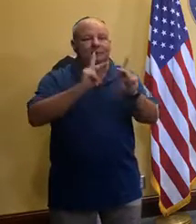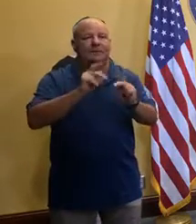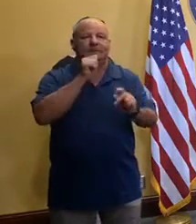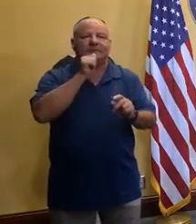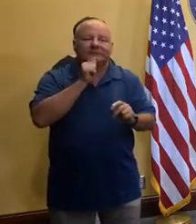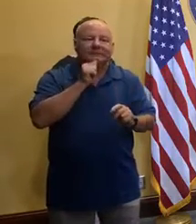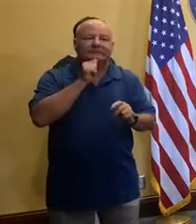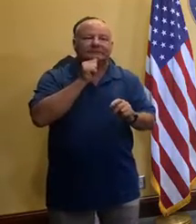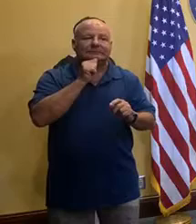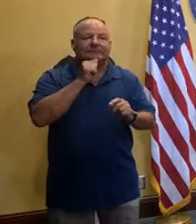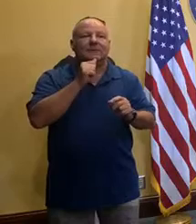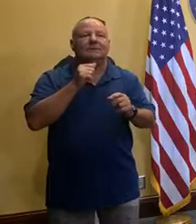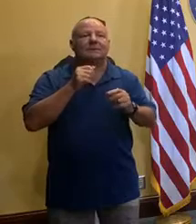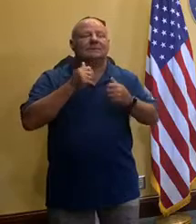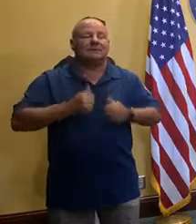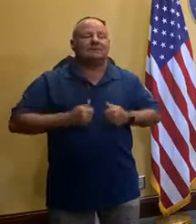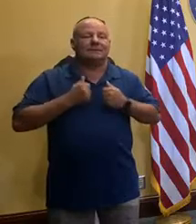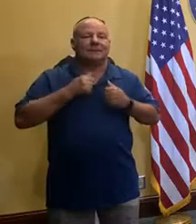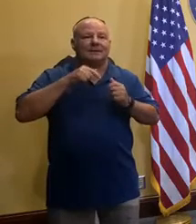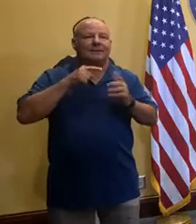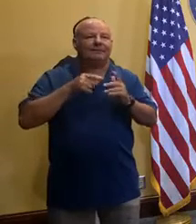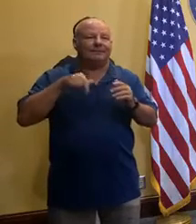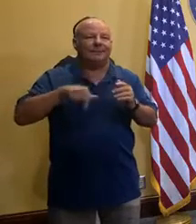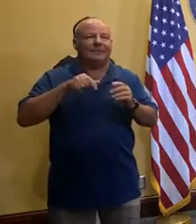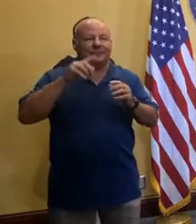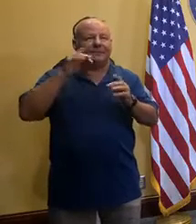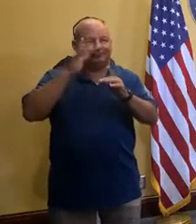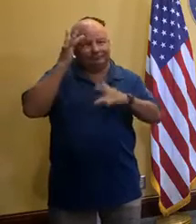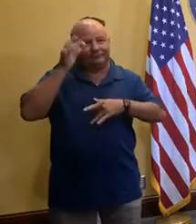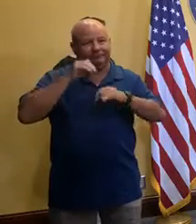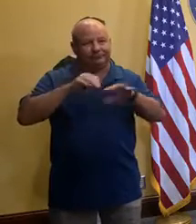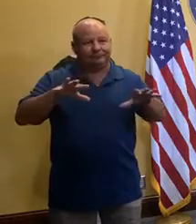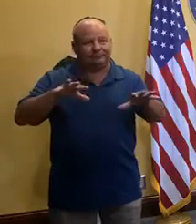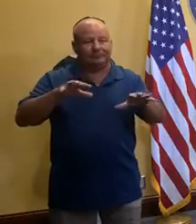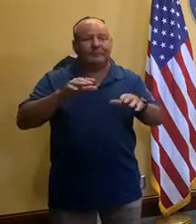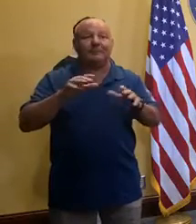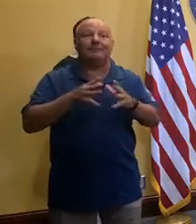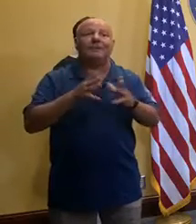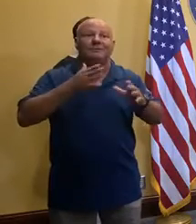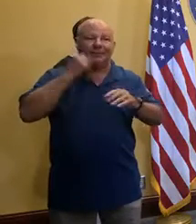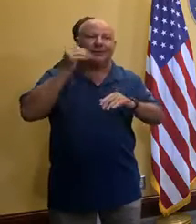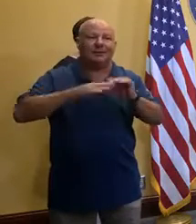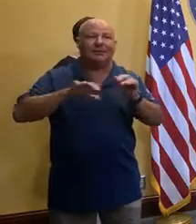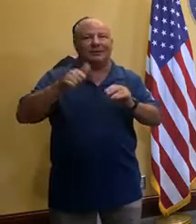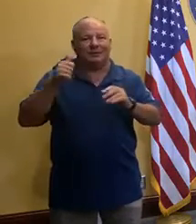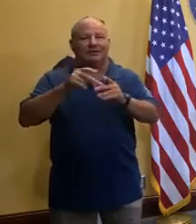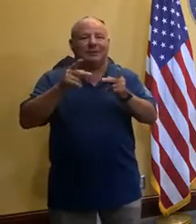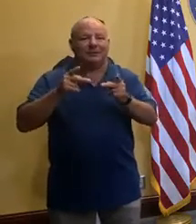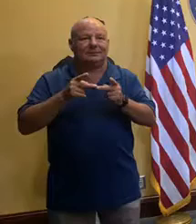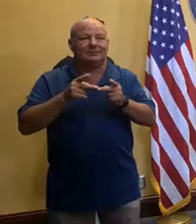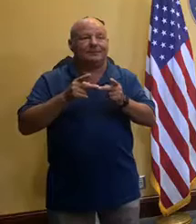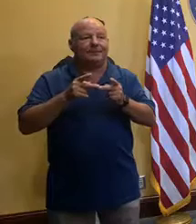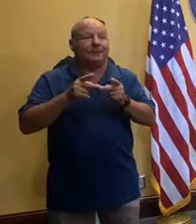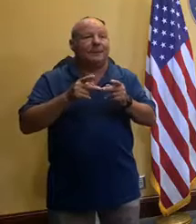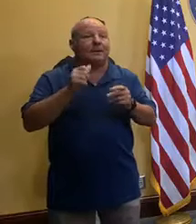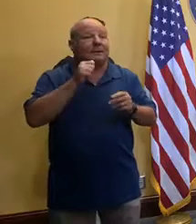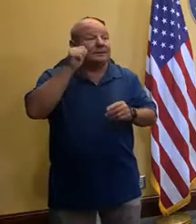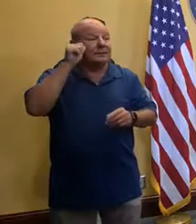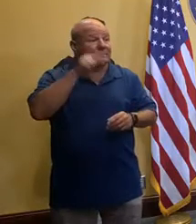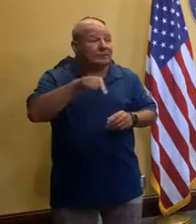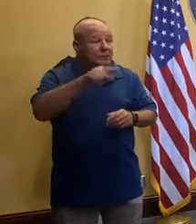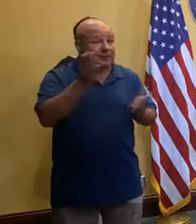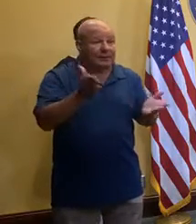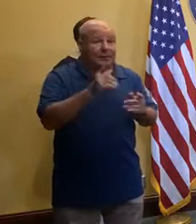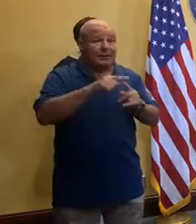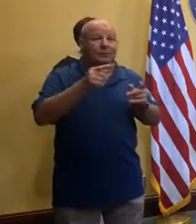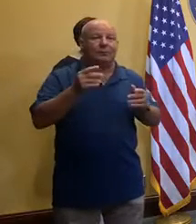this. It's the only way I think that we've gotten through much better than other places. Yesterday, you were there, most of you, when we stood alongside